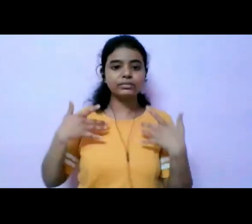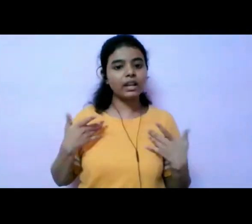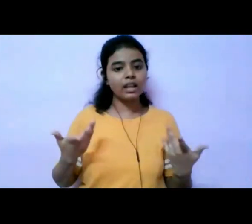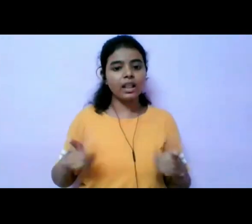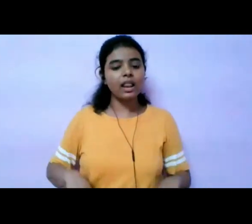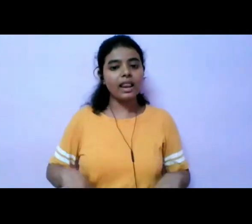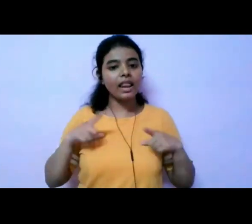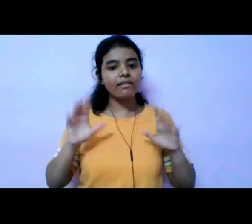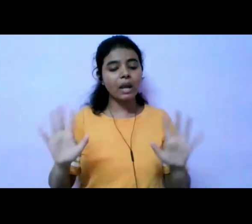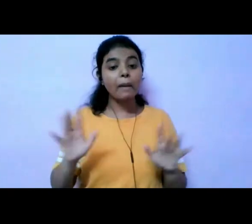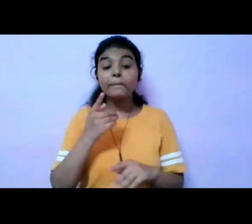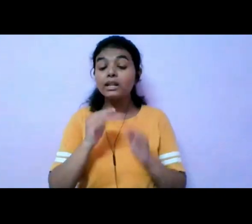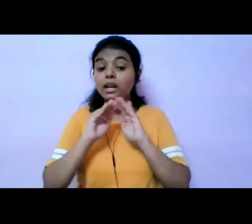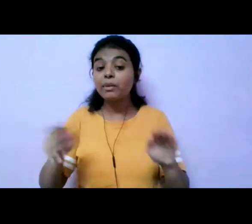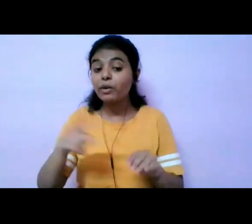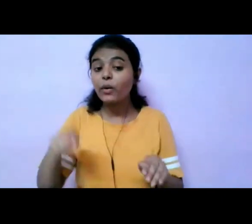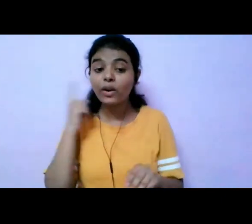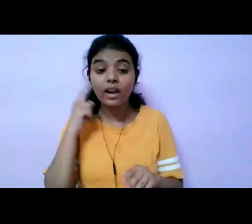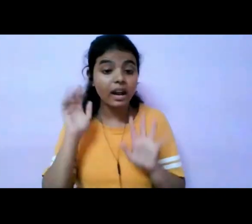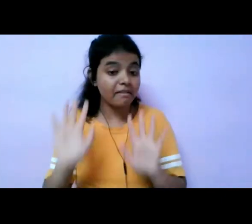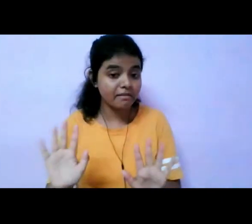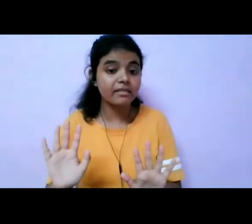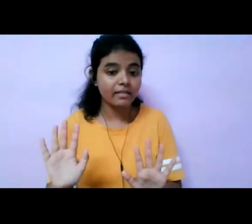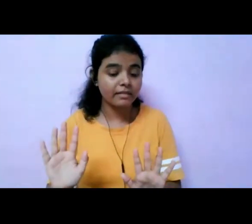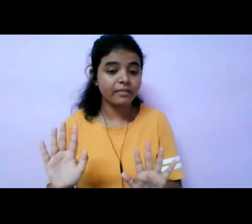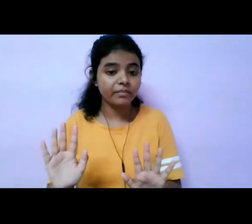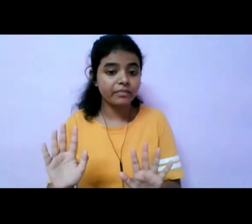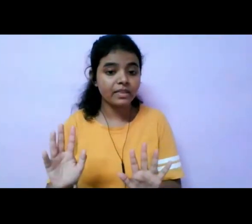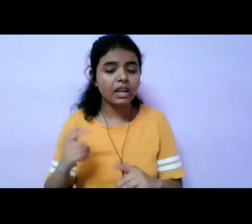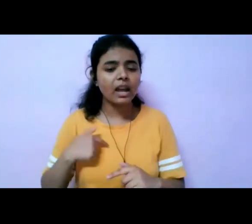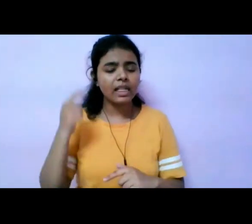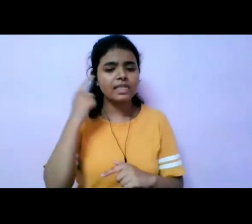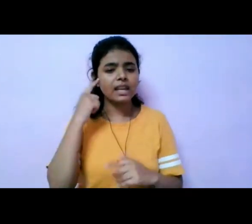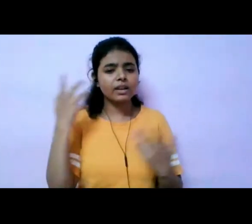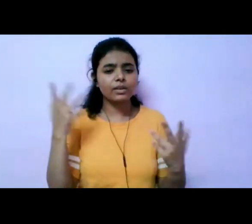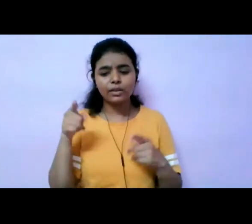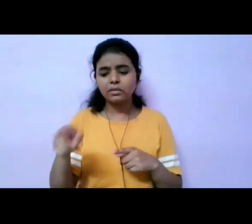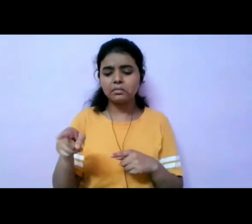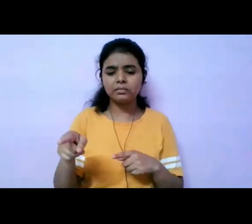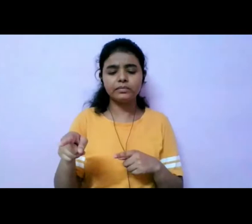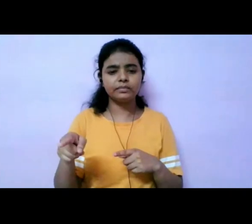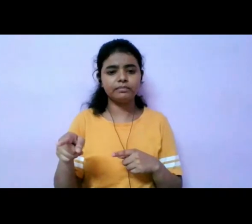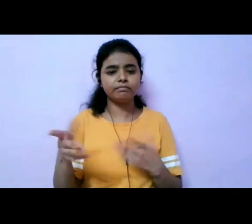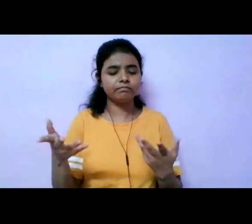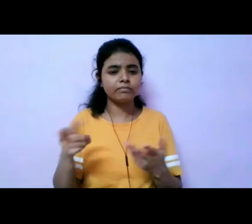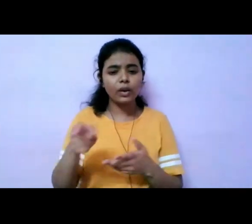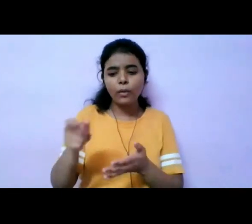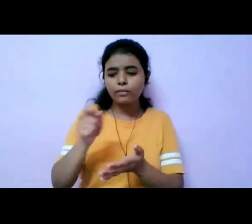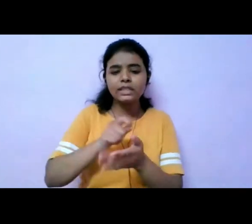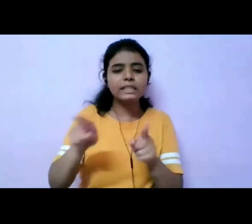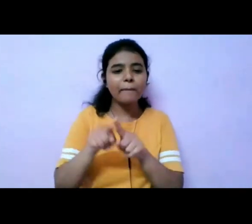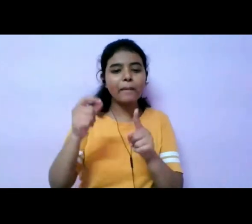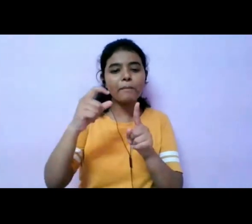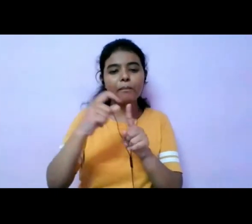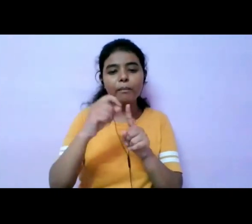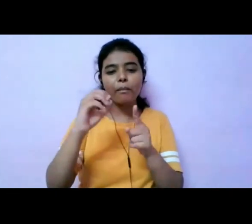But I heard small children singing, and I thought of the poet Emily Dickinson's remark about the writing of poetry,